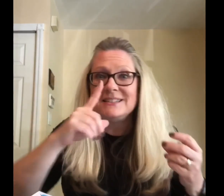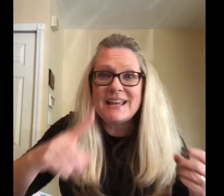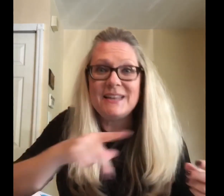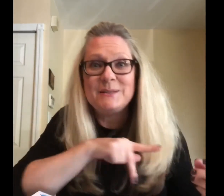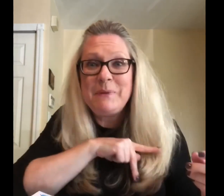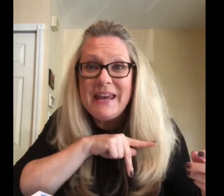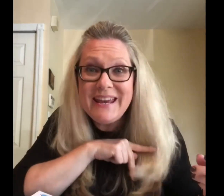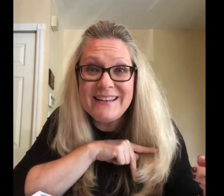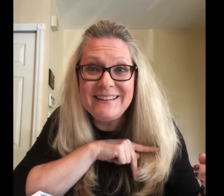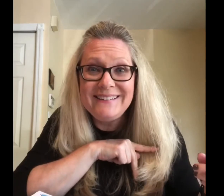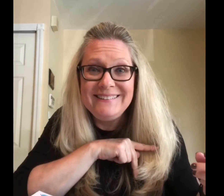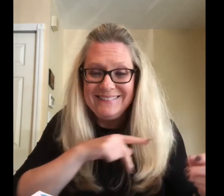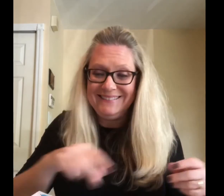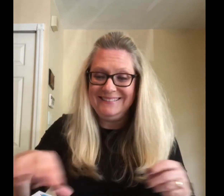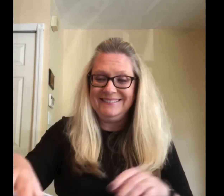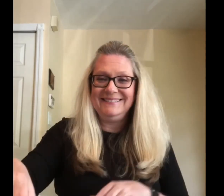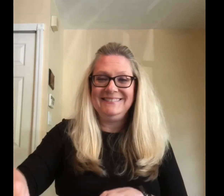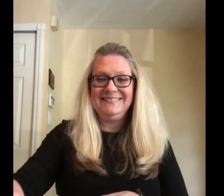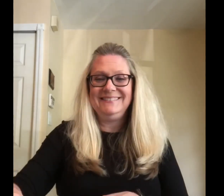says Pete.